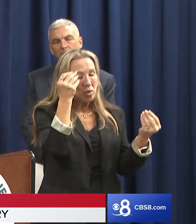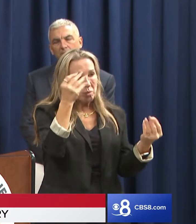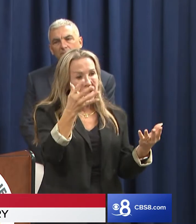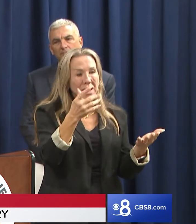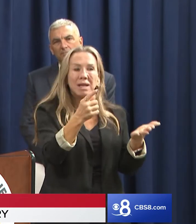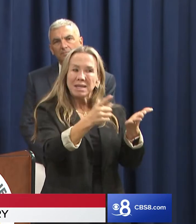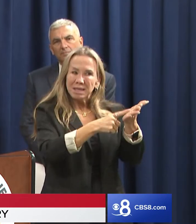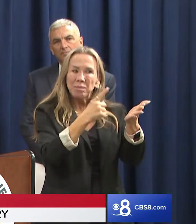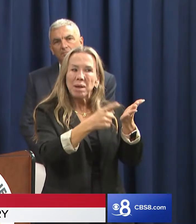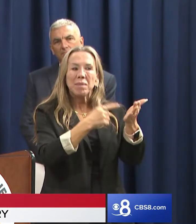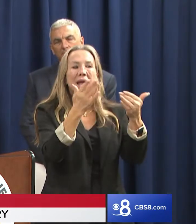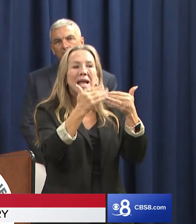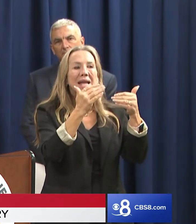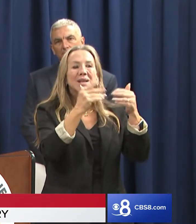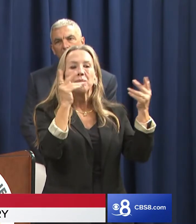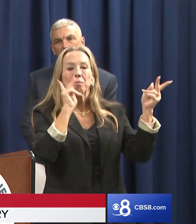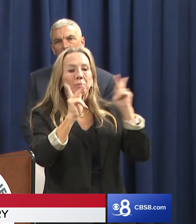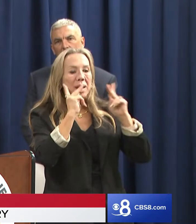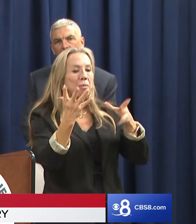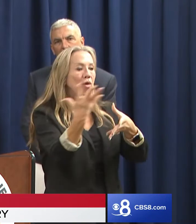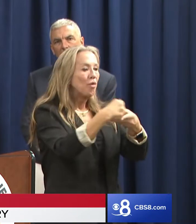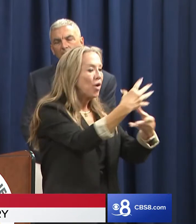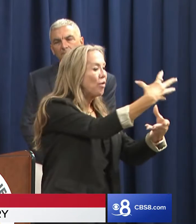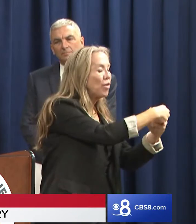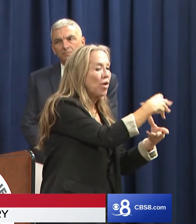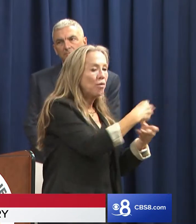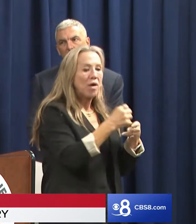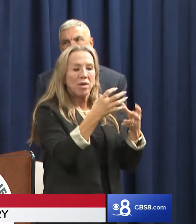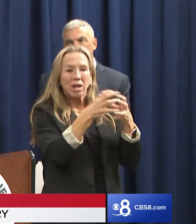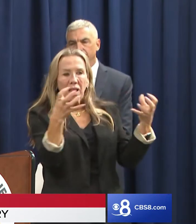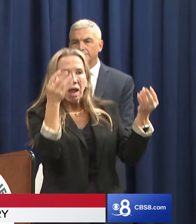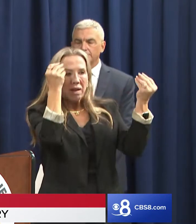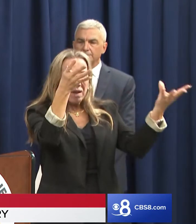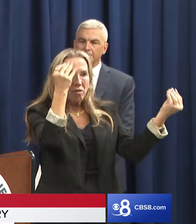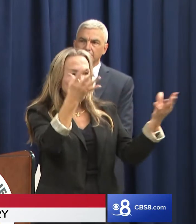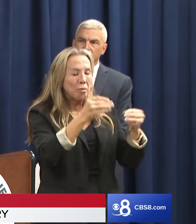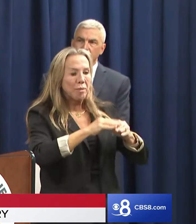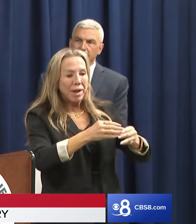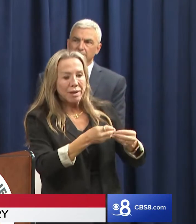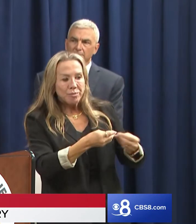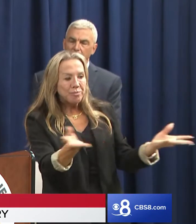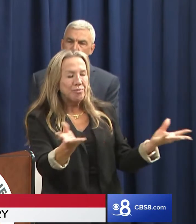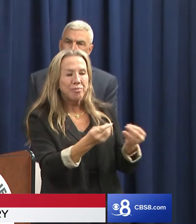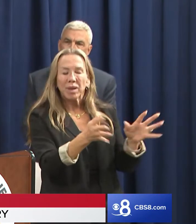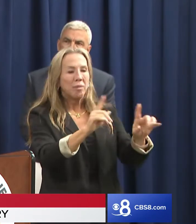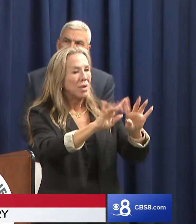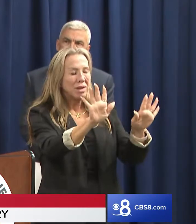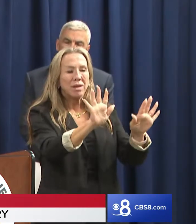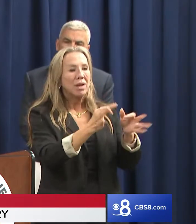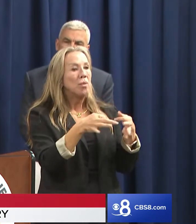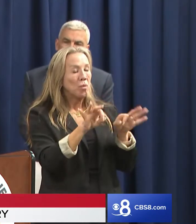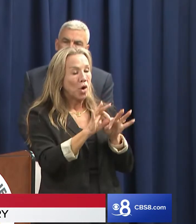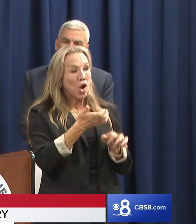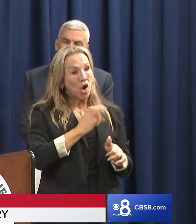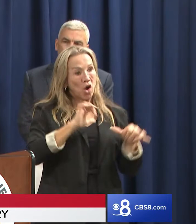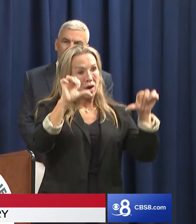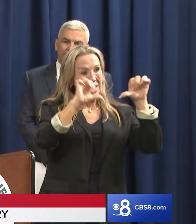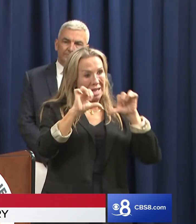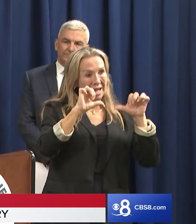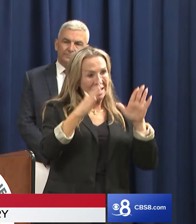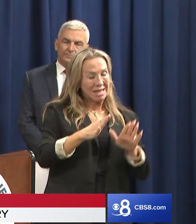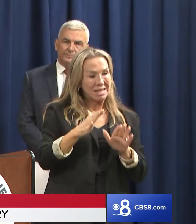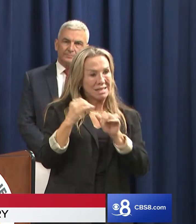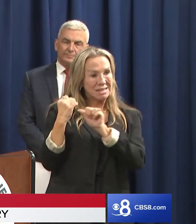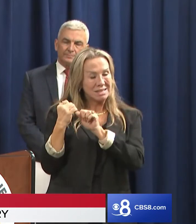a lot of folks providing information, but I think what's really critical and important is to note that our scientists